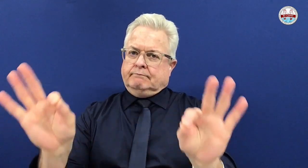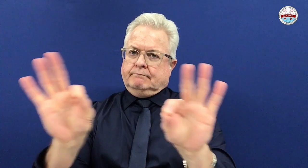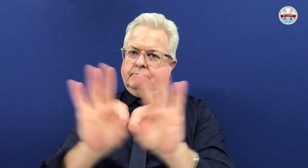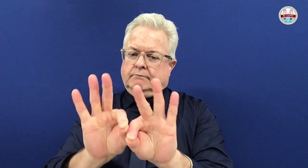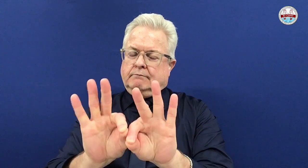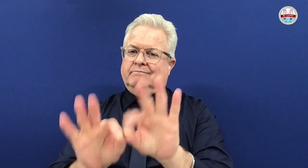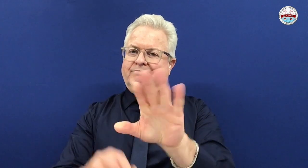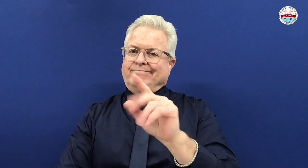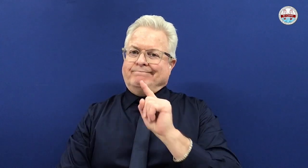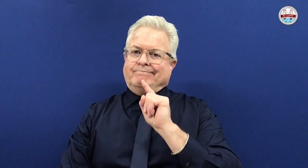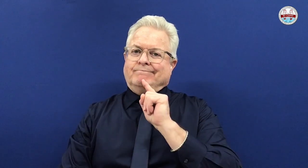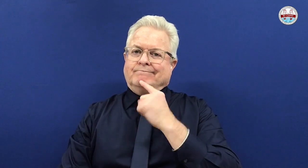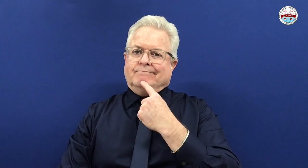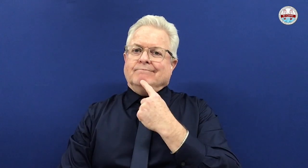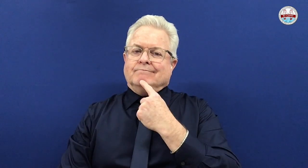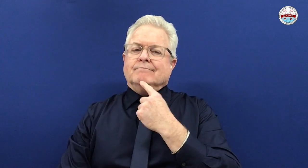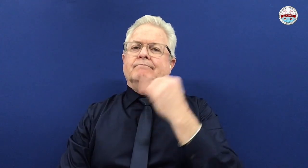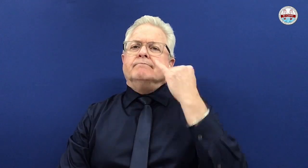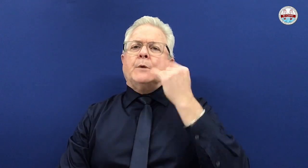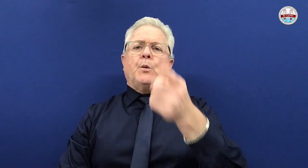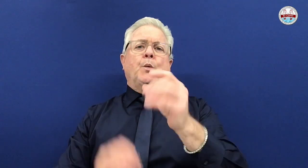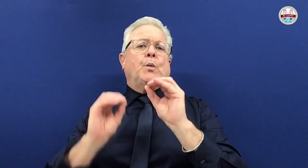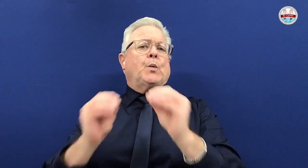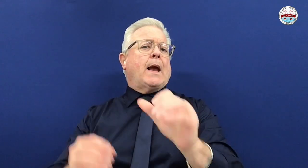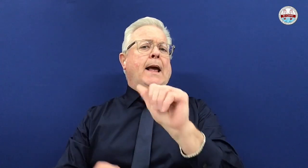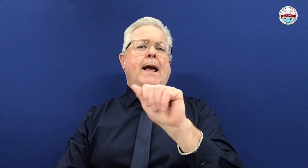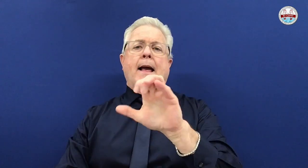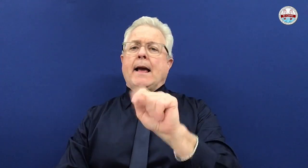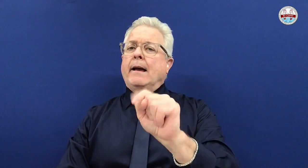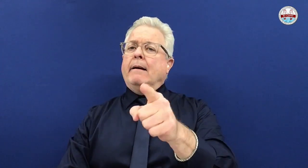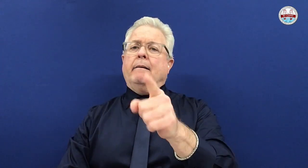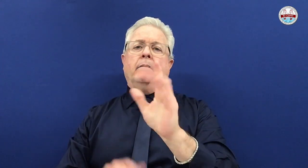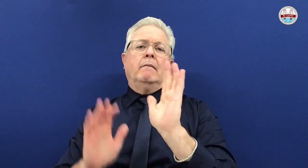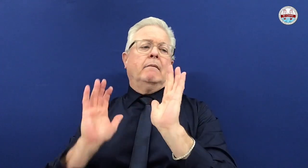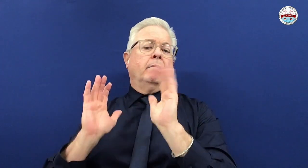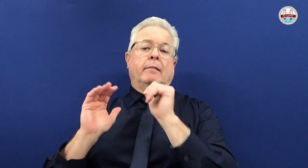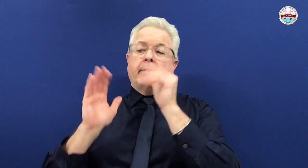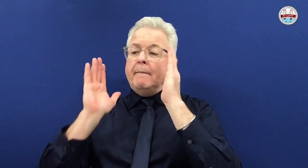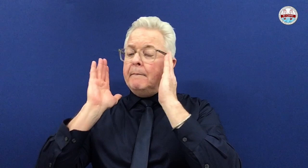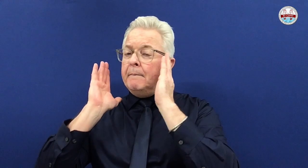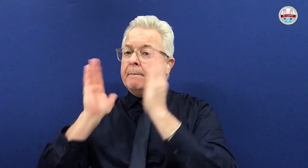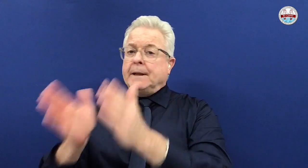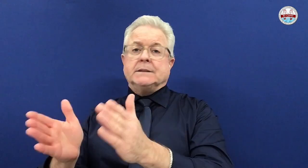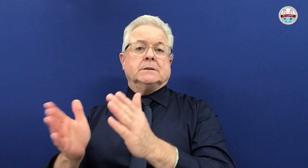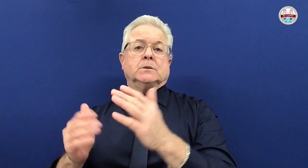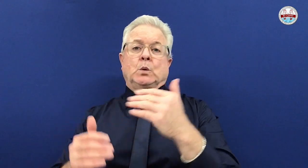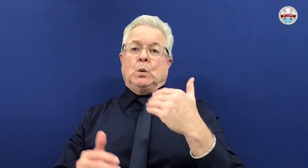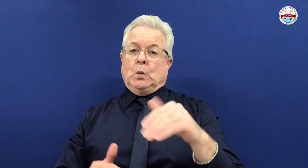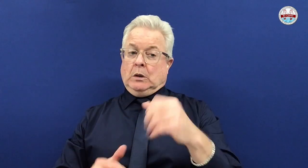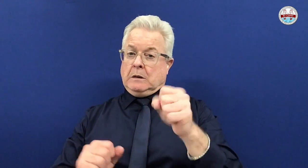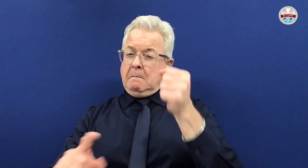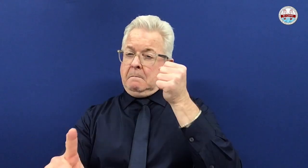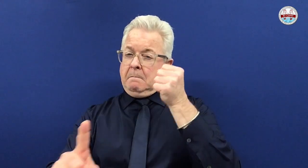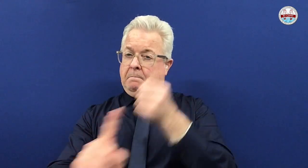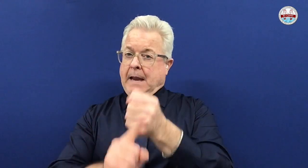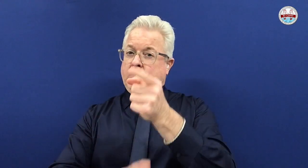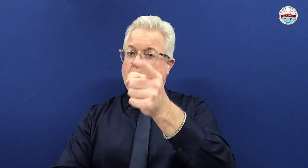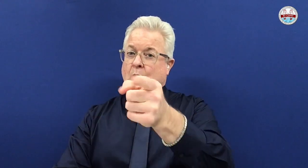This is so important. This is a really serious breach. If you don't act on it, there could